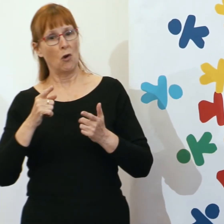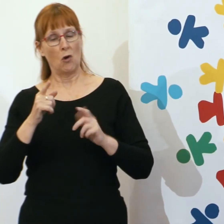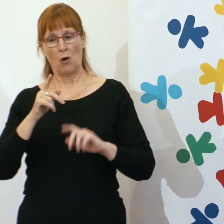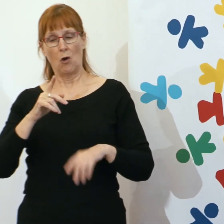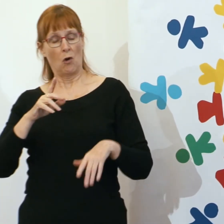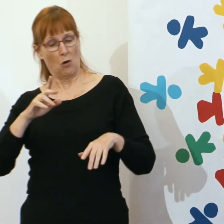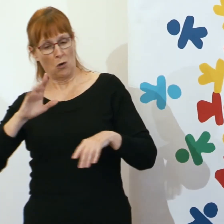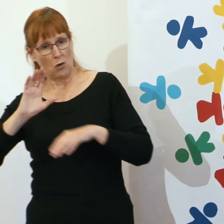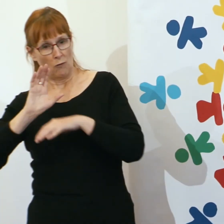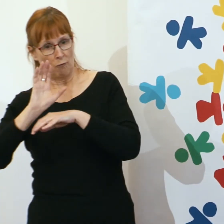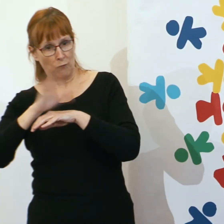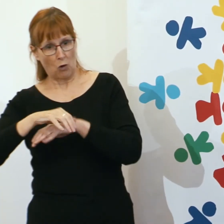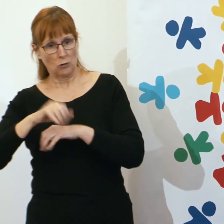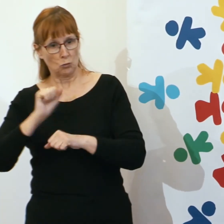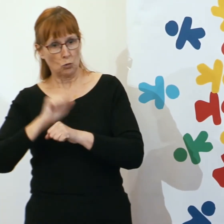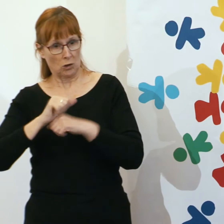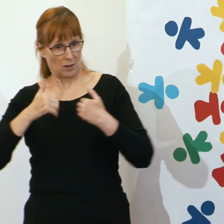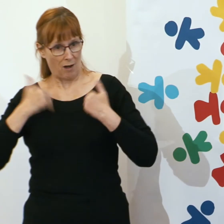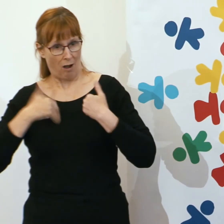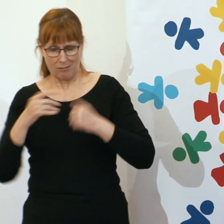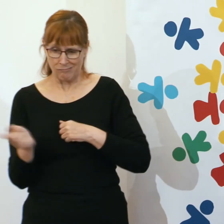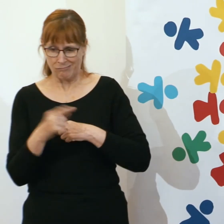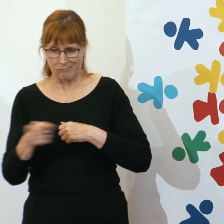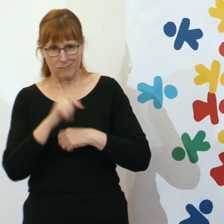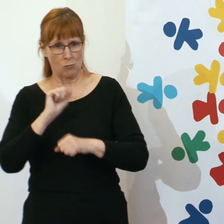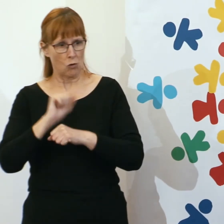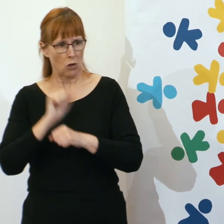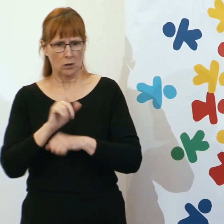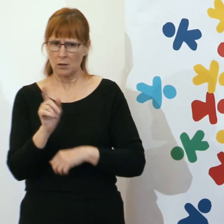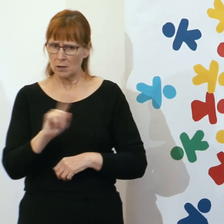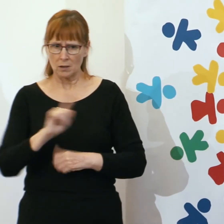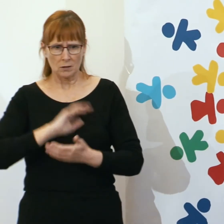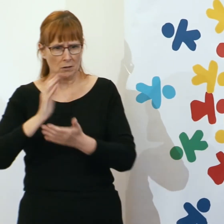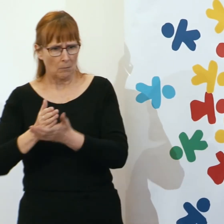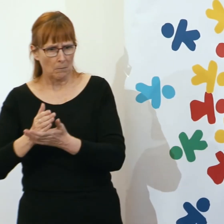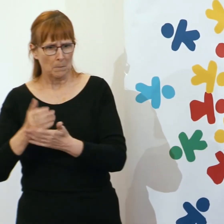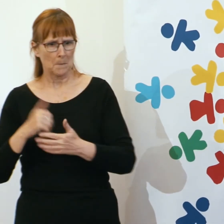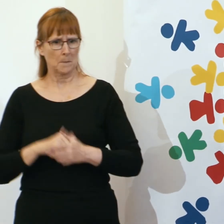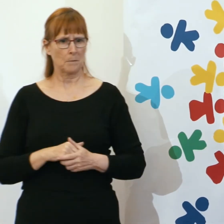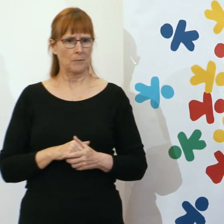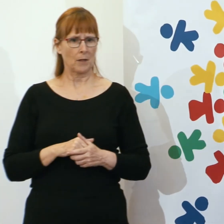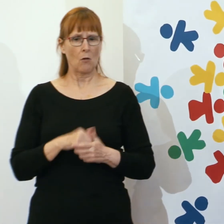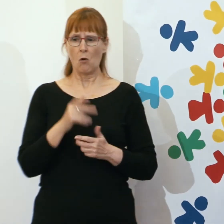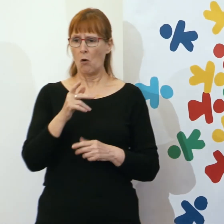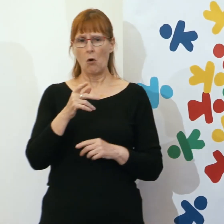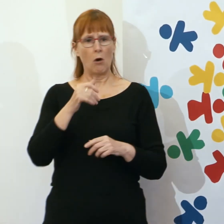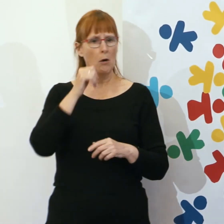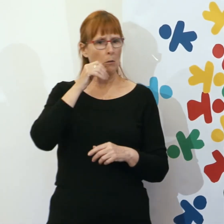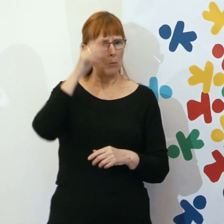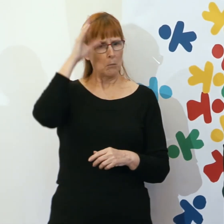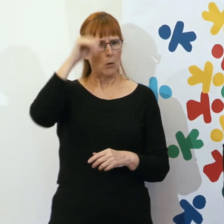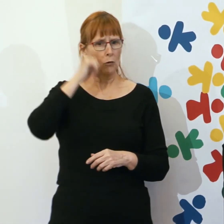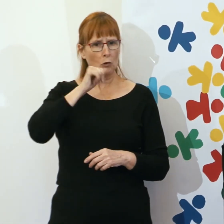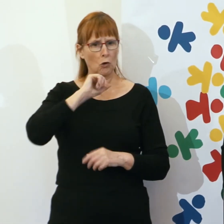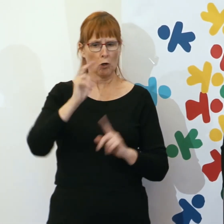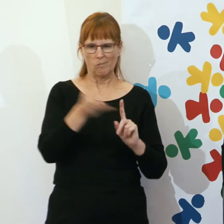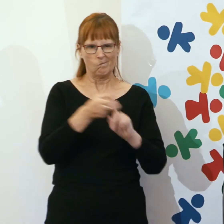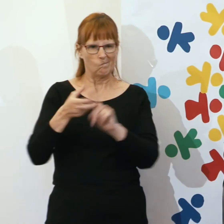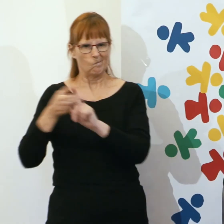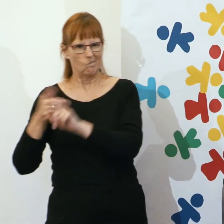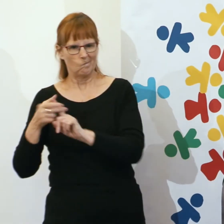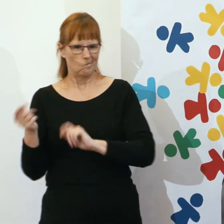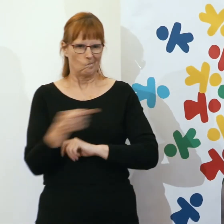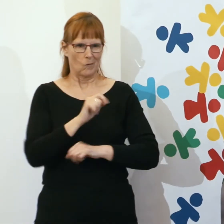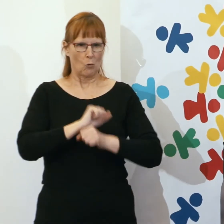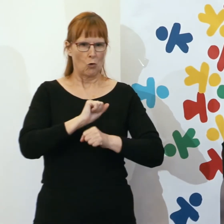trafficking, to promoting peace through strong and inclusive institutions within and among nations. They're